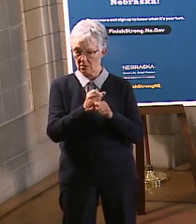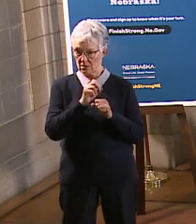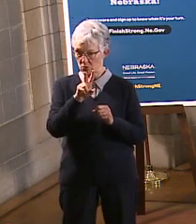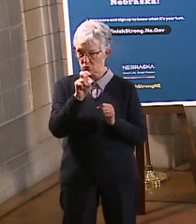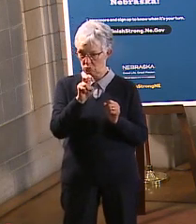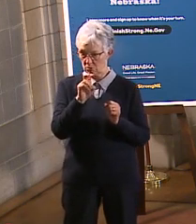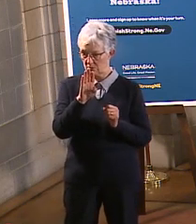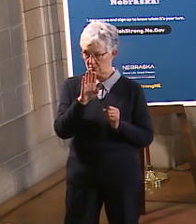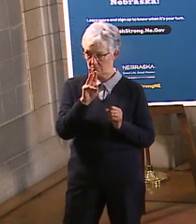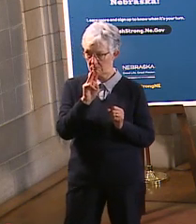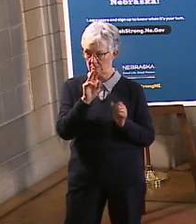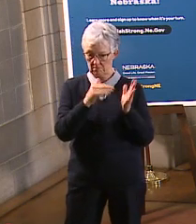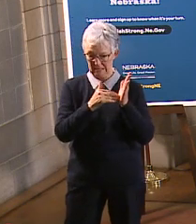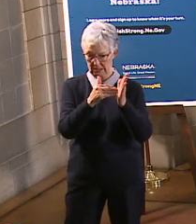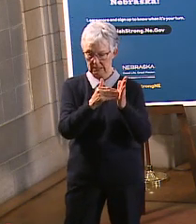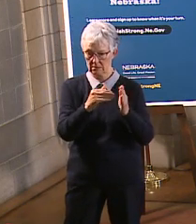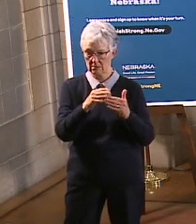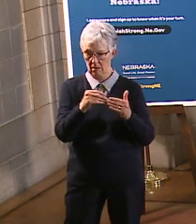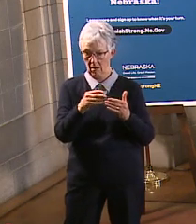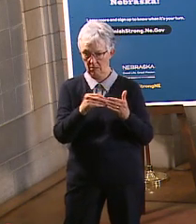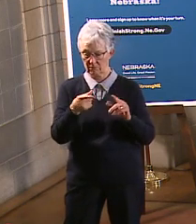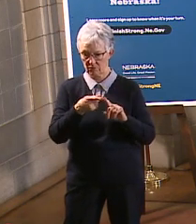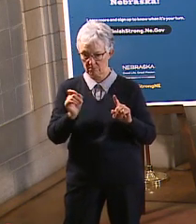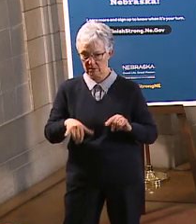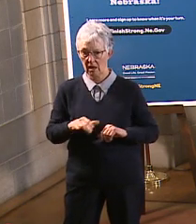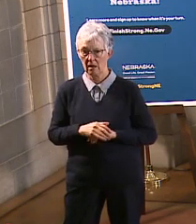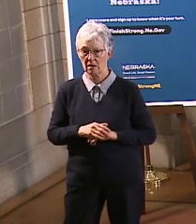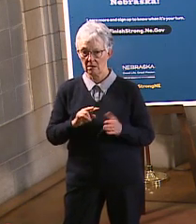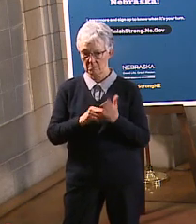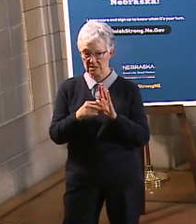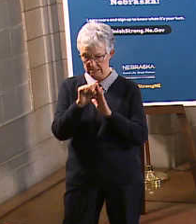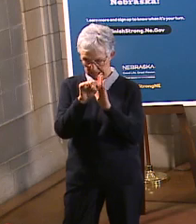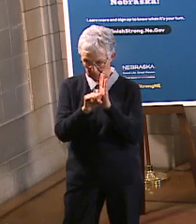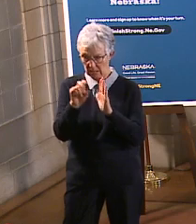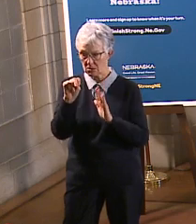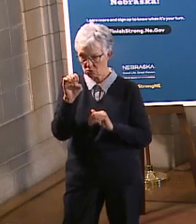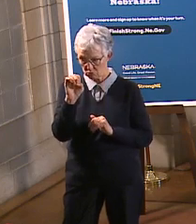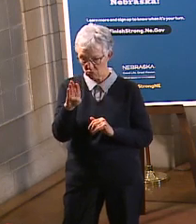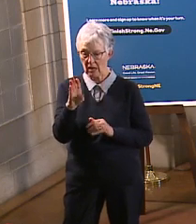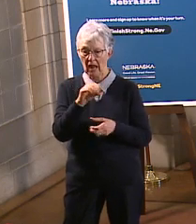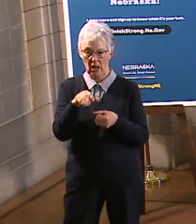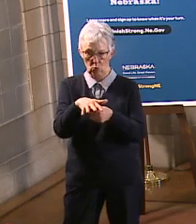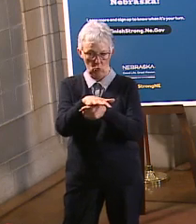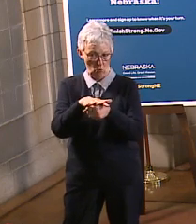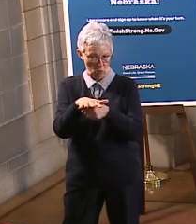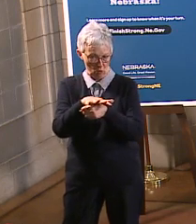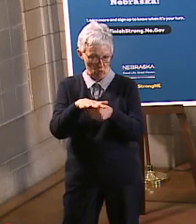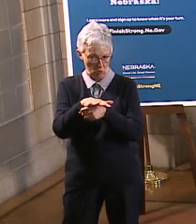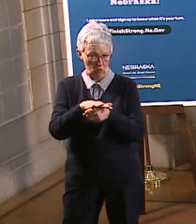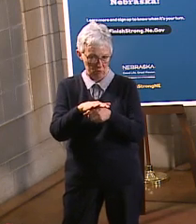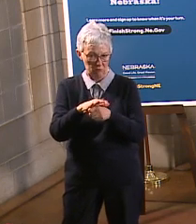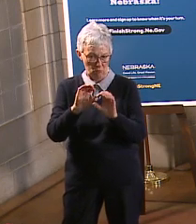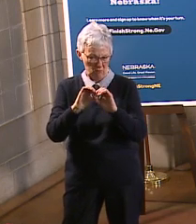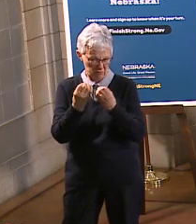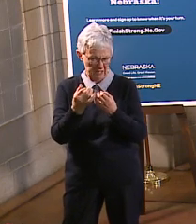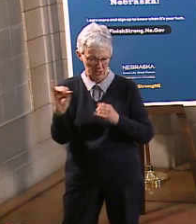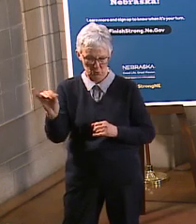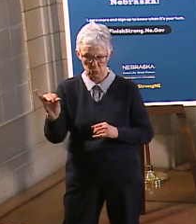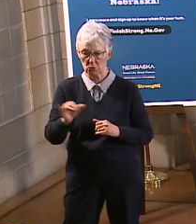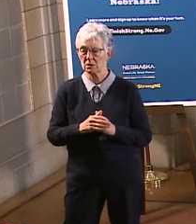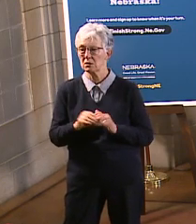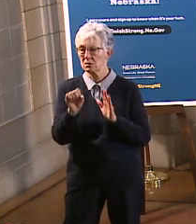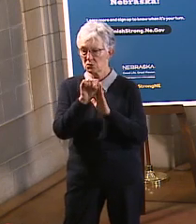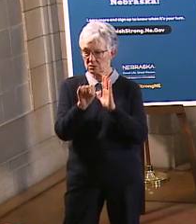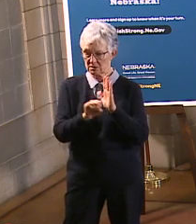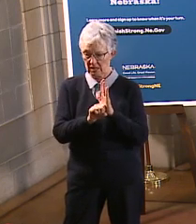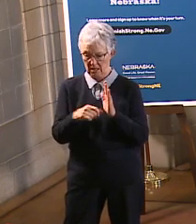billion. And we, when I say Nebraska, that means the state of Nebraska, but also local entities as well. So the state is responsible for